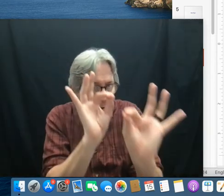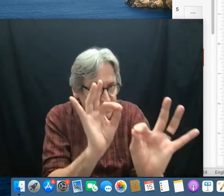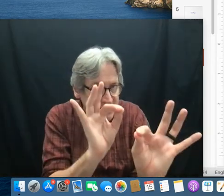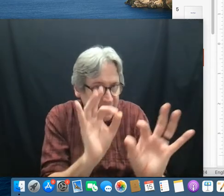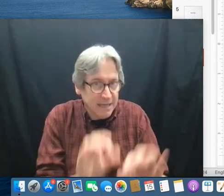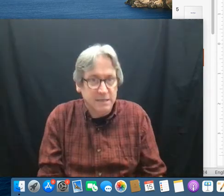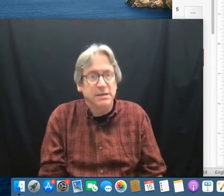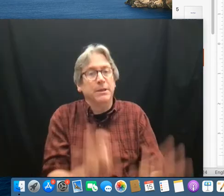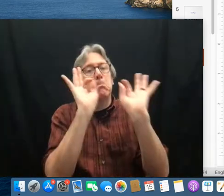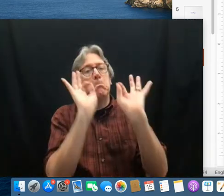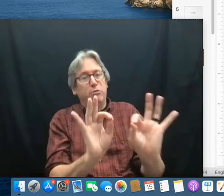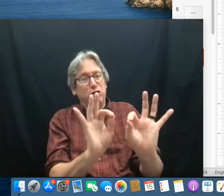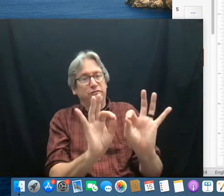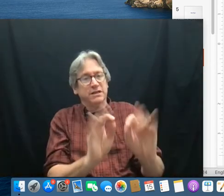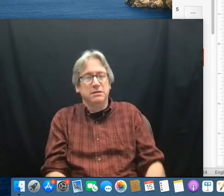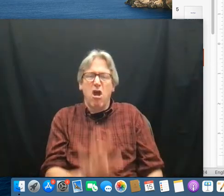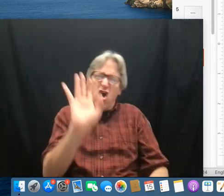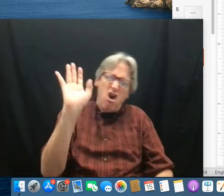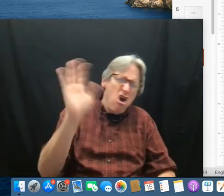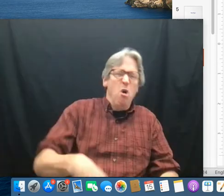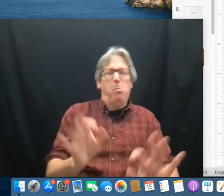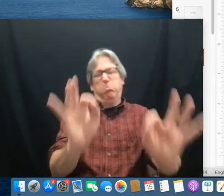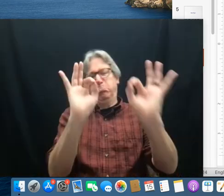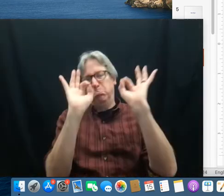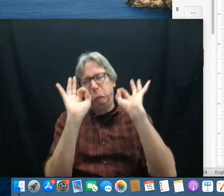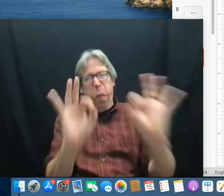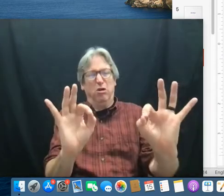pin and I'm sticking it in something. Perfect.